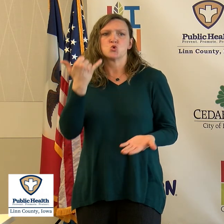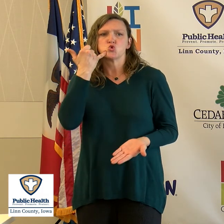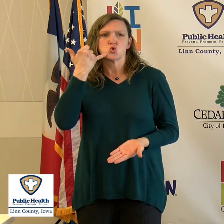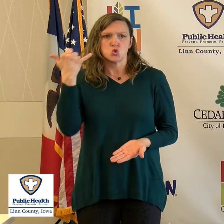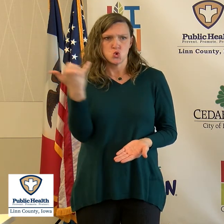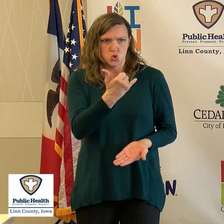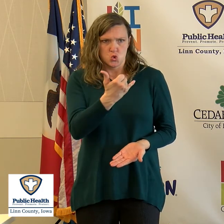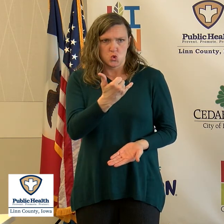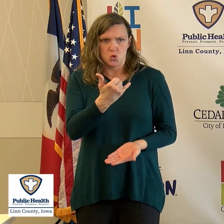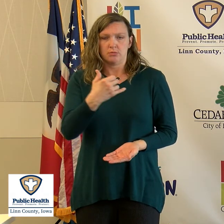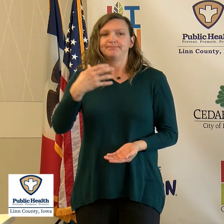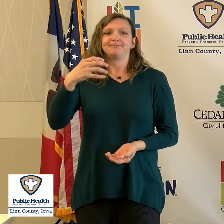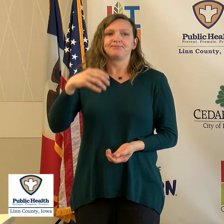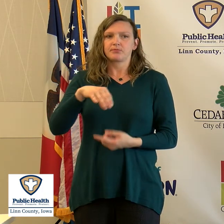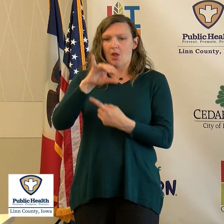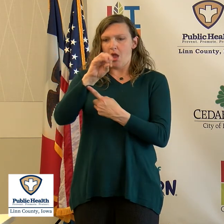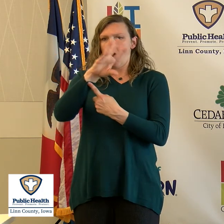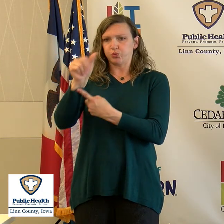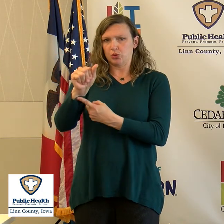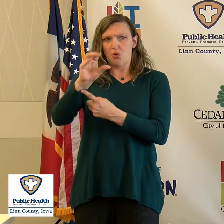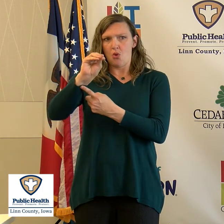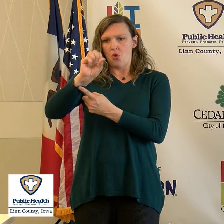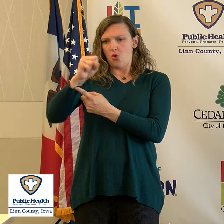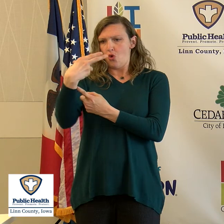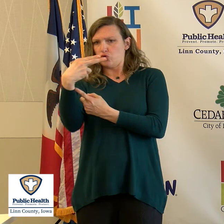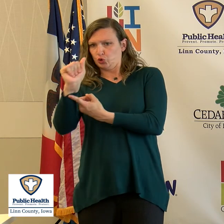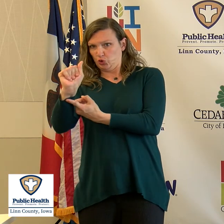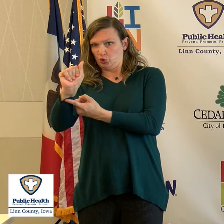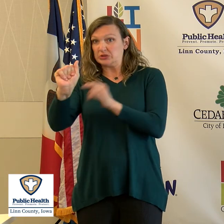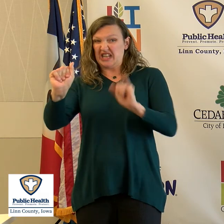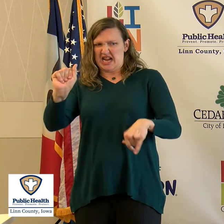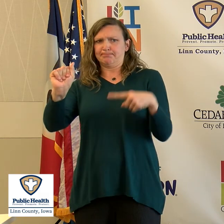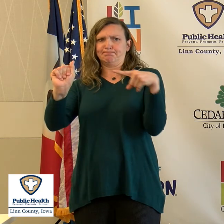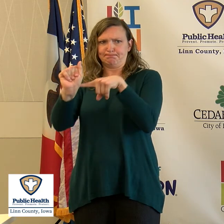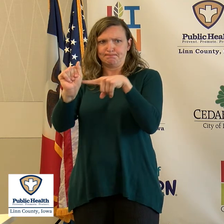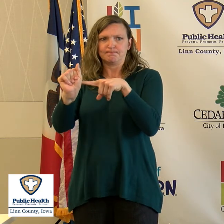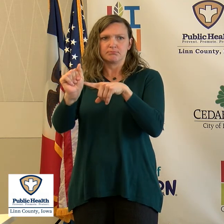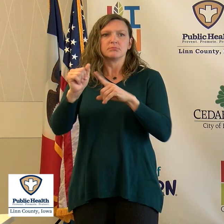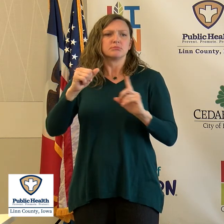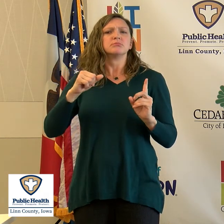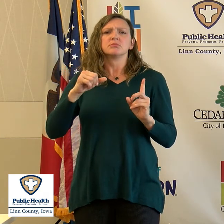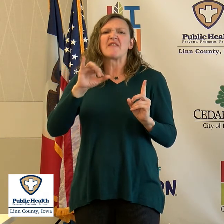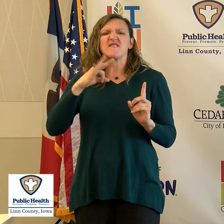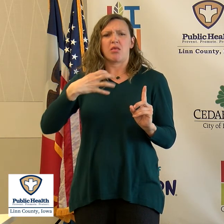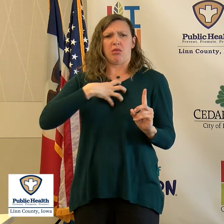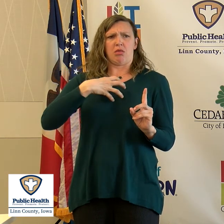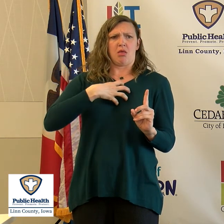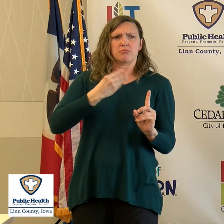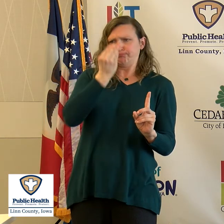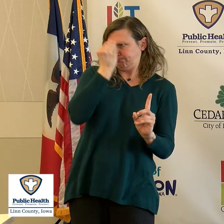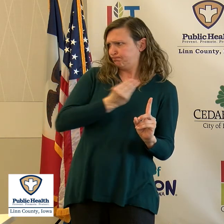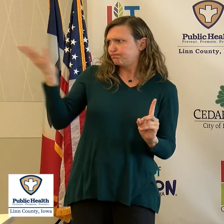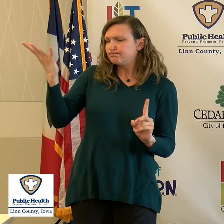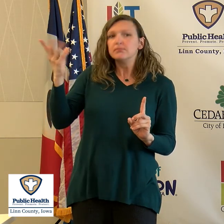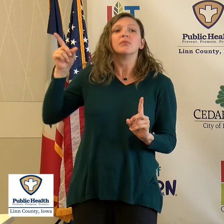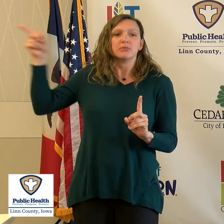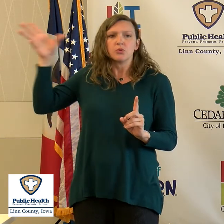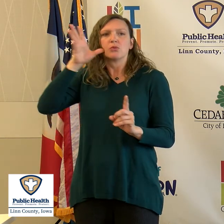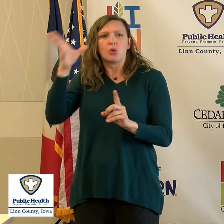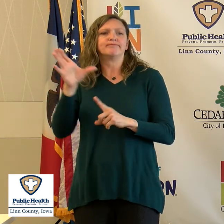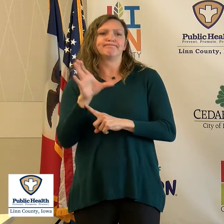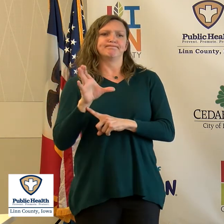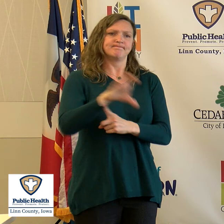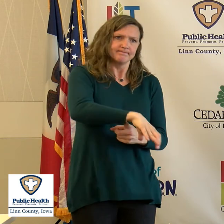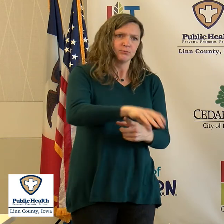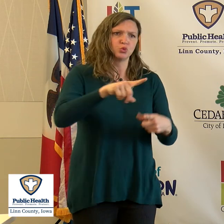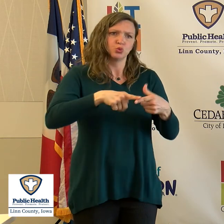Occupational Safety and Health Administration for compliance enforcement. The number for individuals concerned with